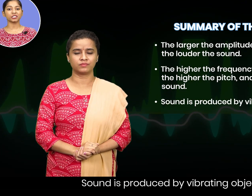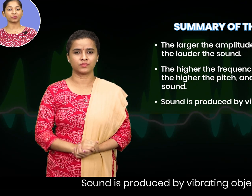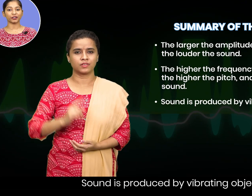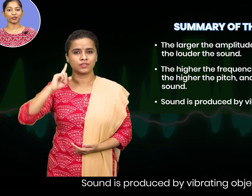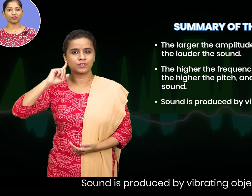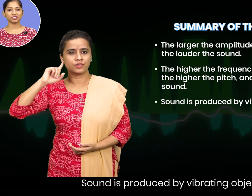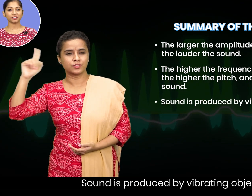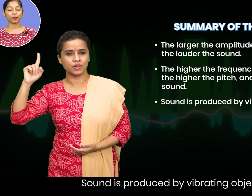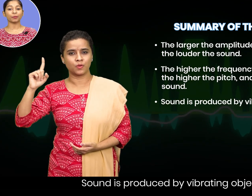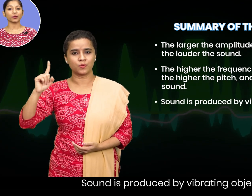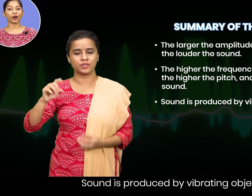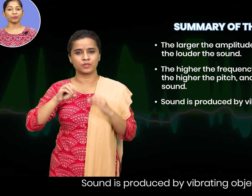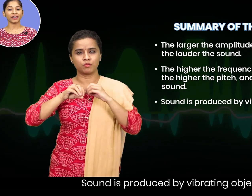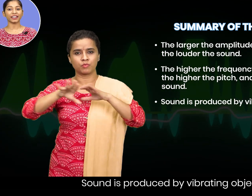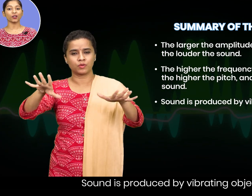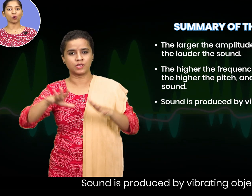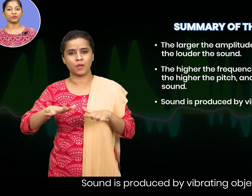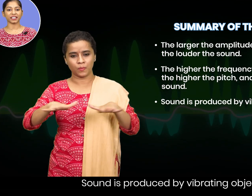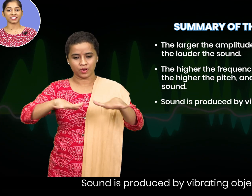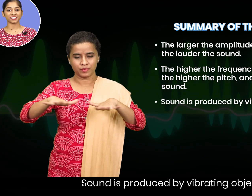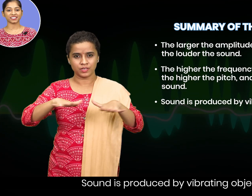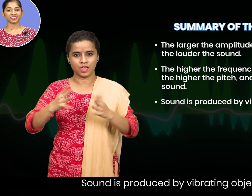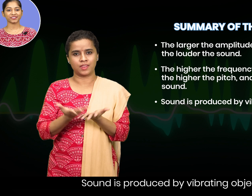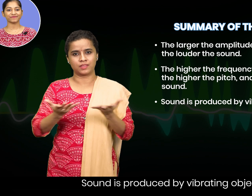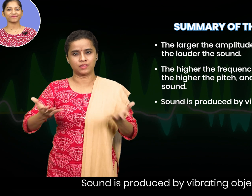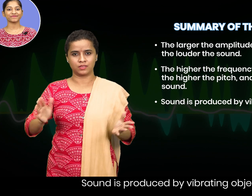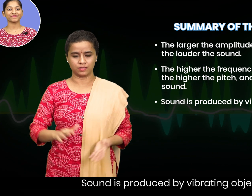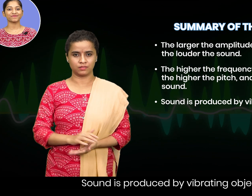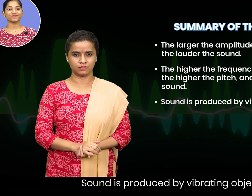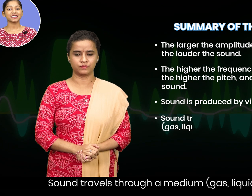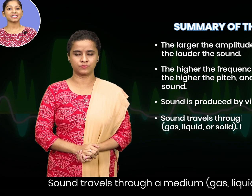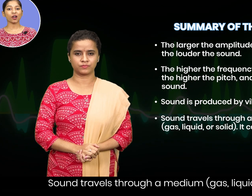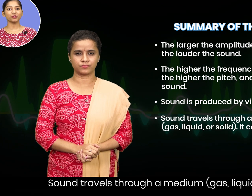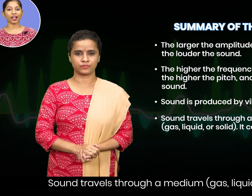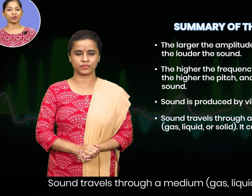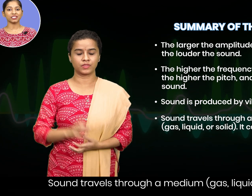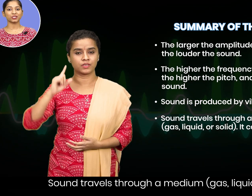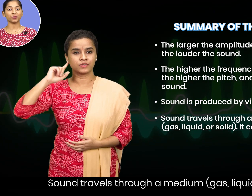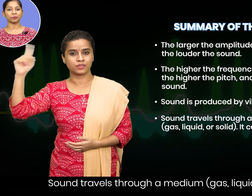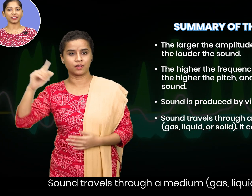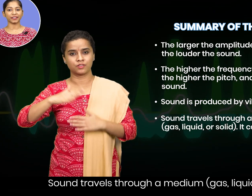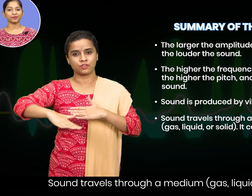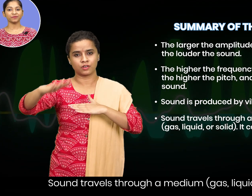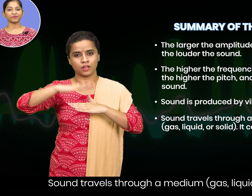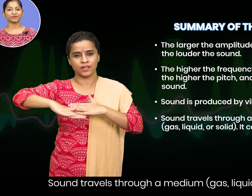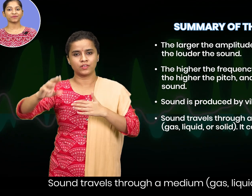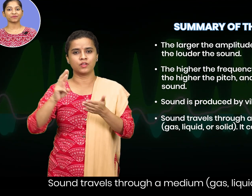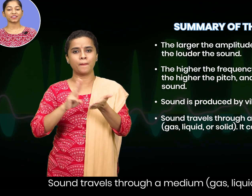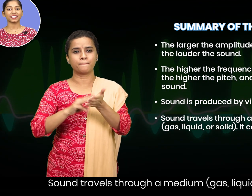Sound is produced by vibrating objects. Sound travels through a